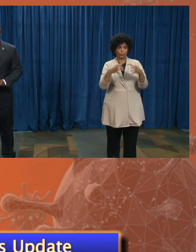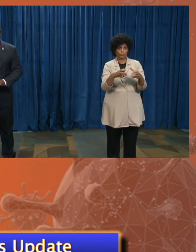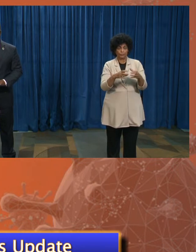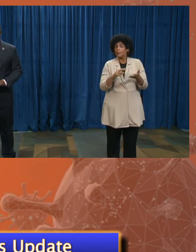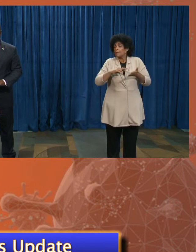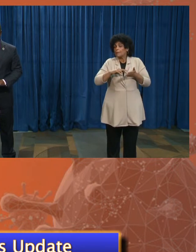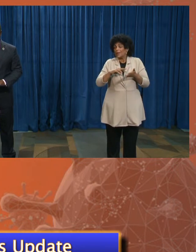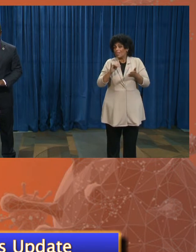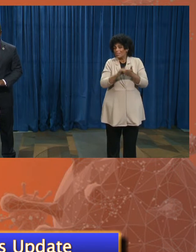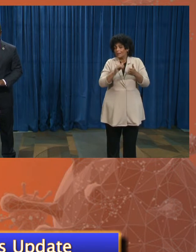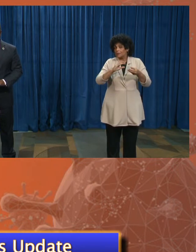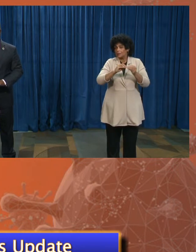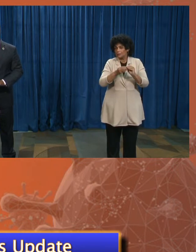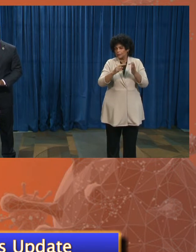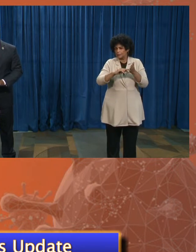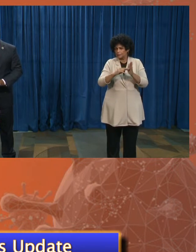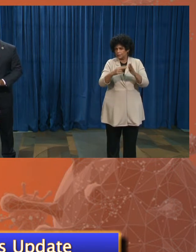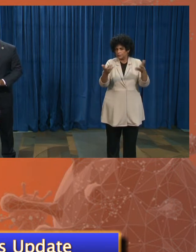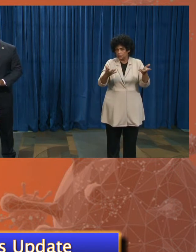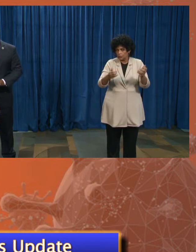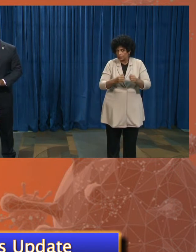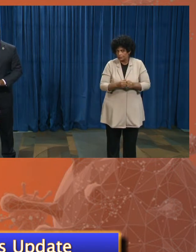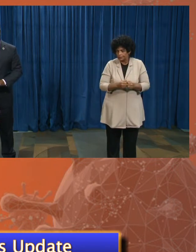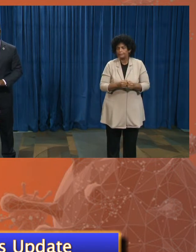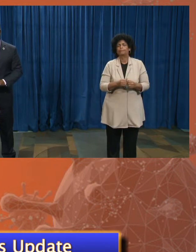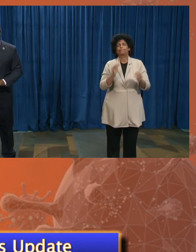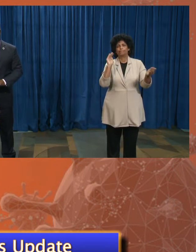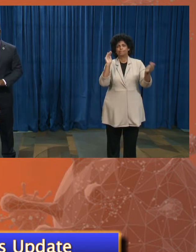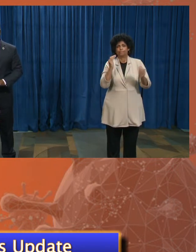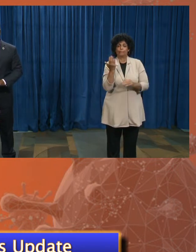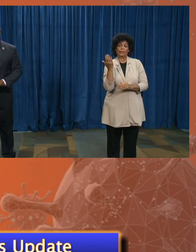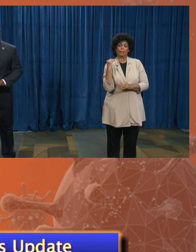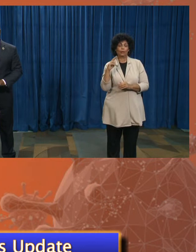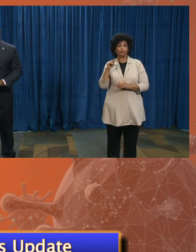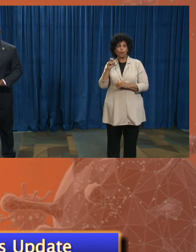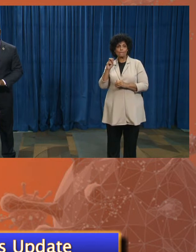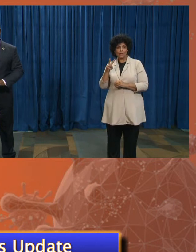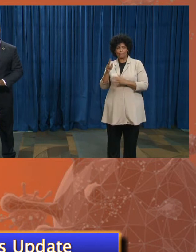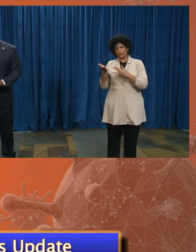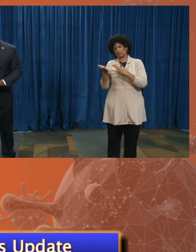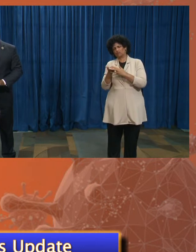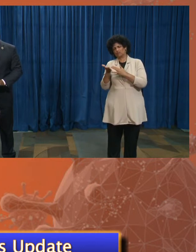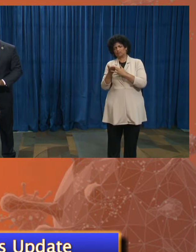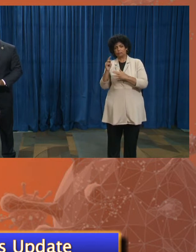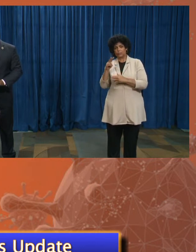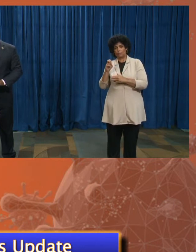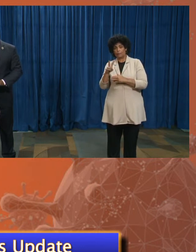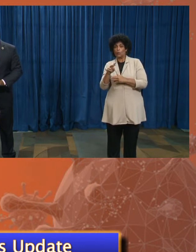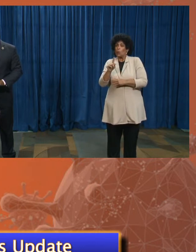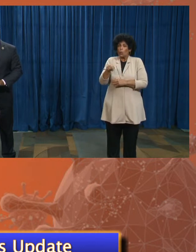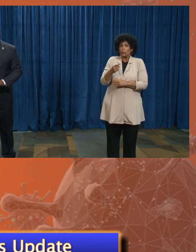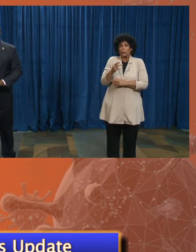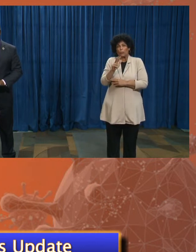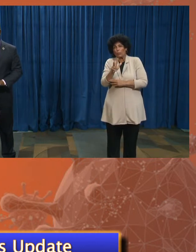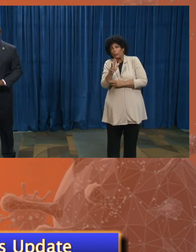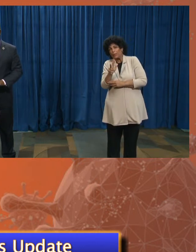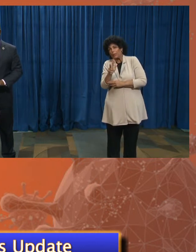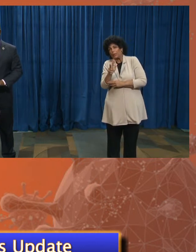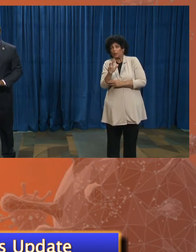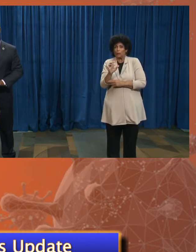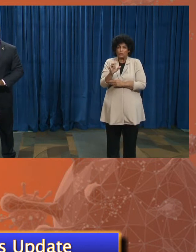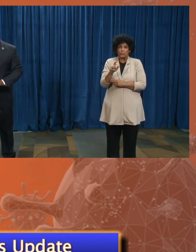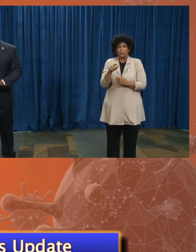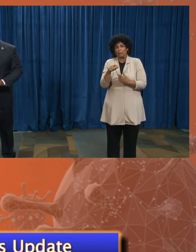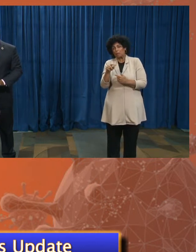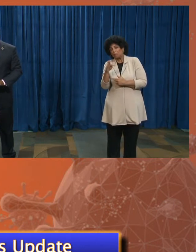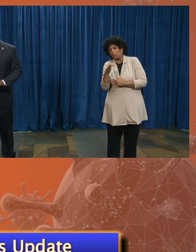into perspective, in mid-November, we were only doing 300 to 400